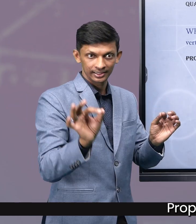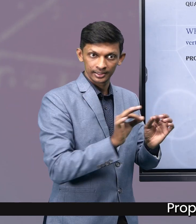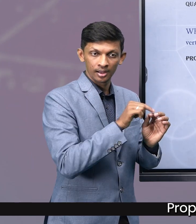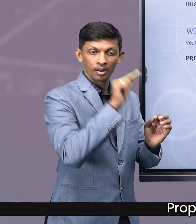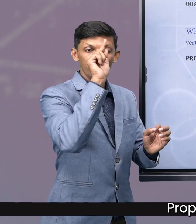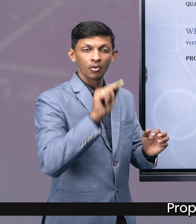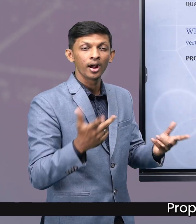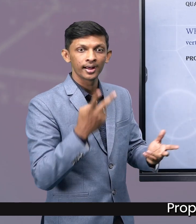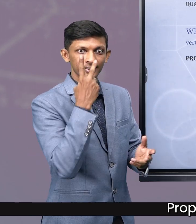Properties of quadrilateral.